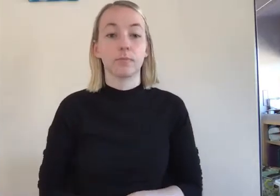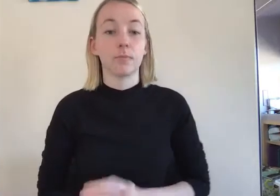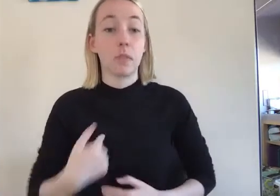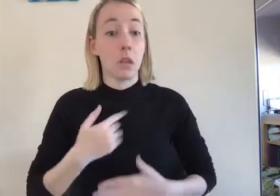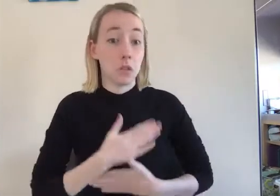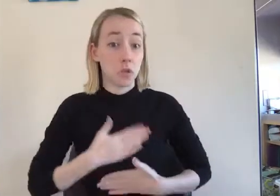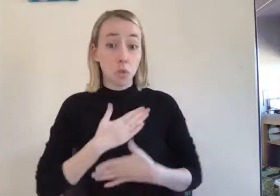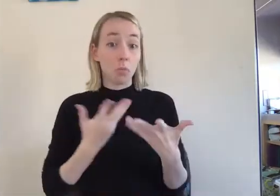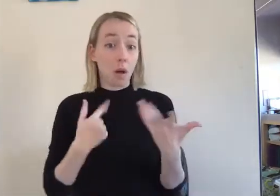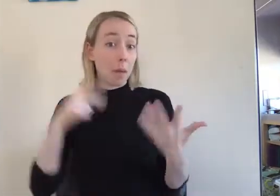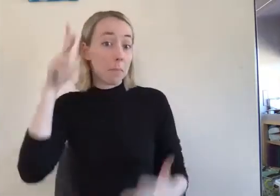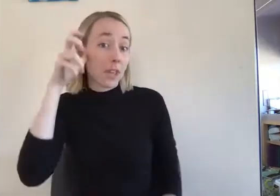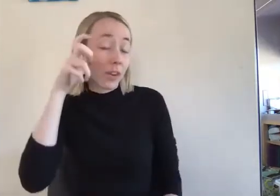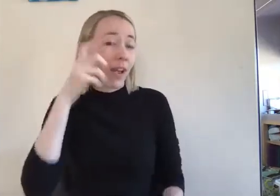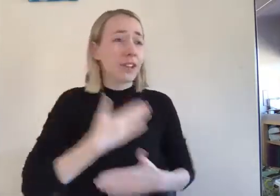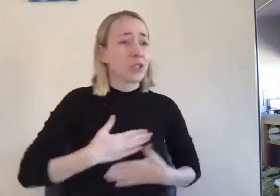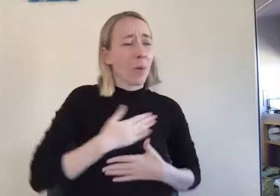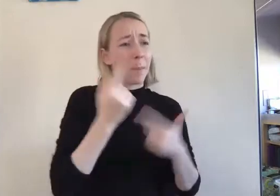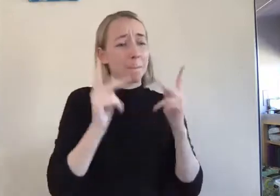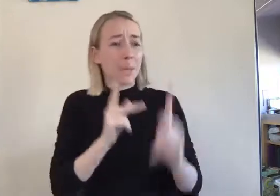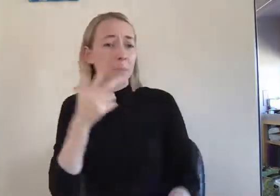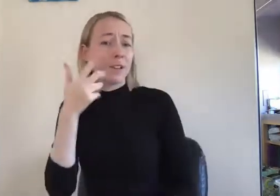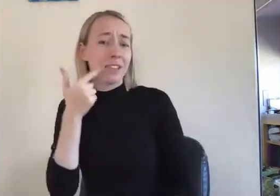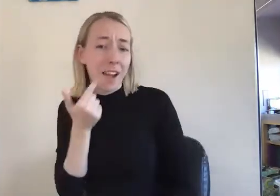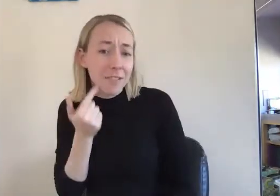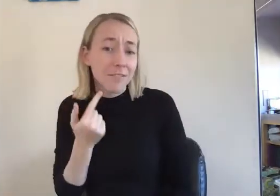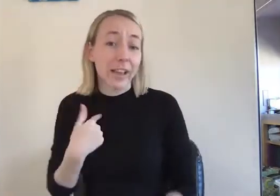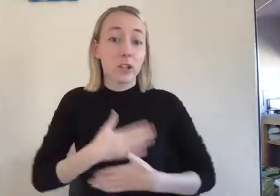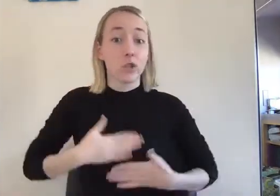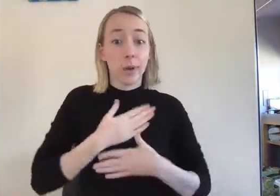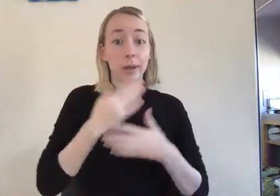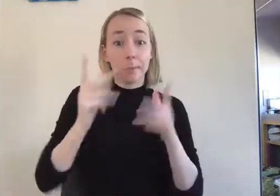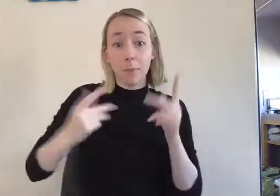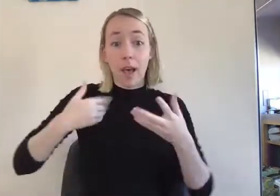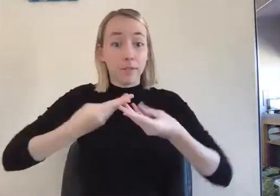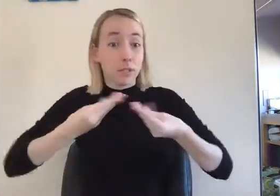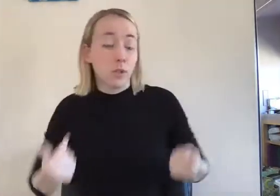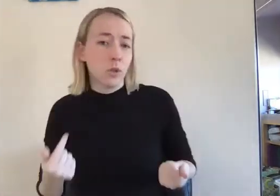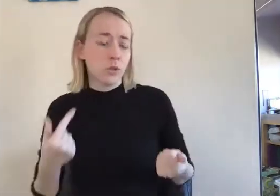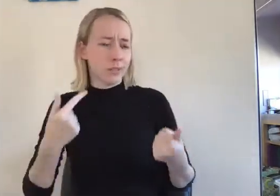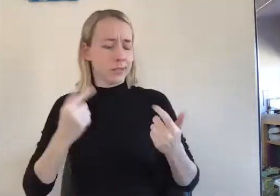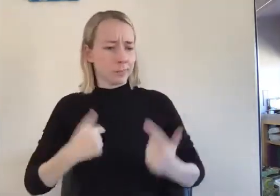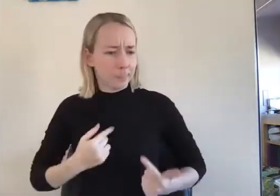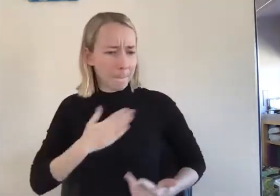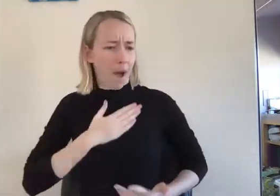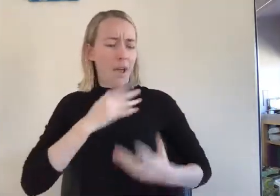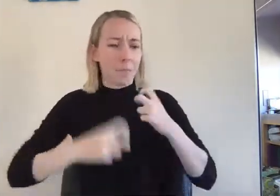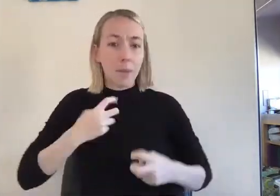I enjoyed what I was hearing. I enjoyed that I heard people laugh, and I enjoyed that I could see that people had solutions to the problems that I was facing. And I heard